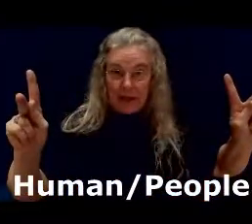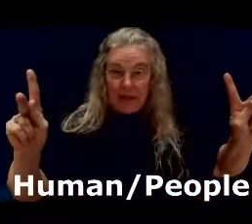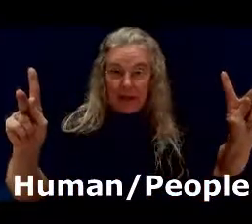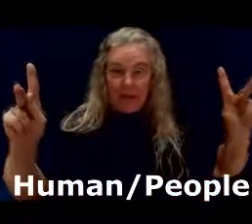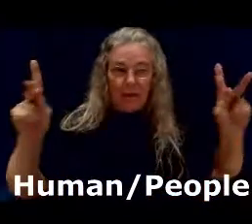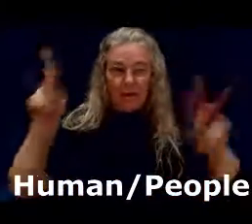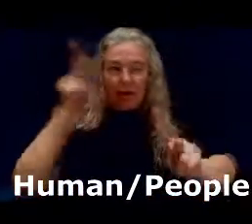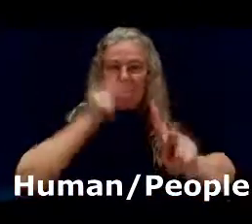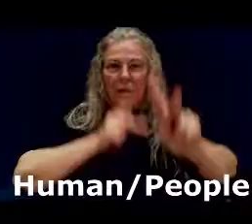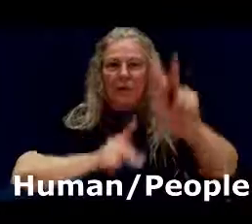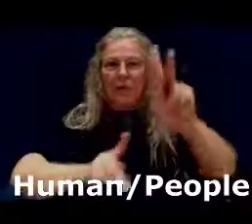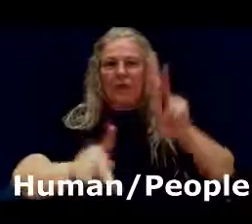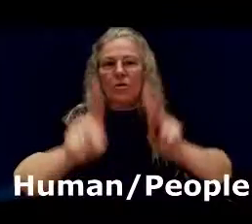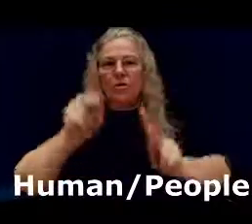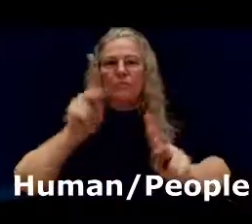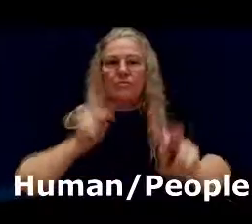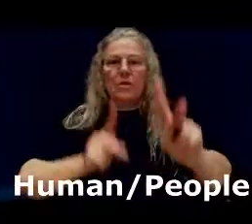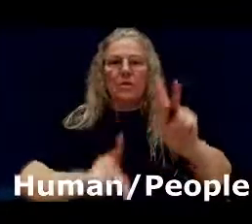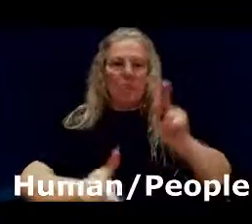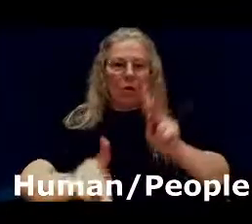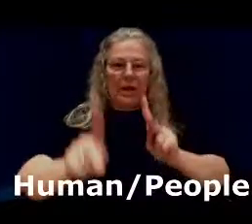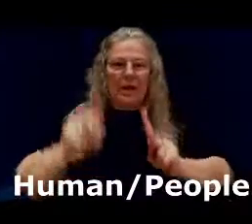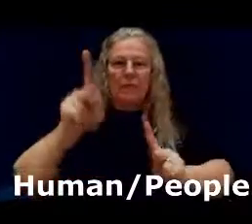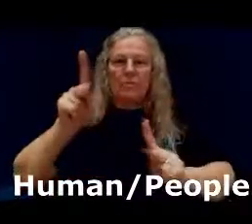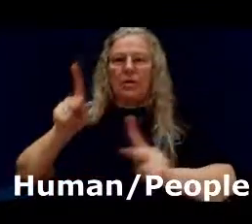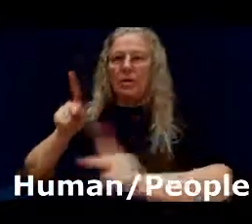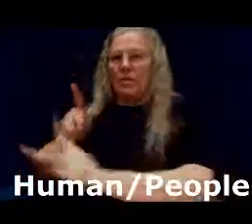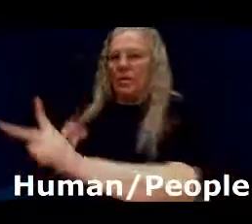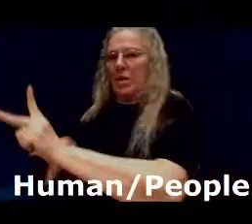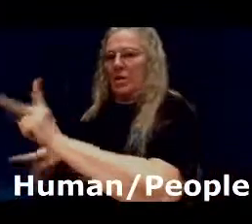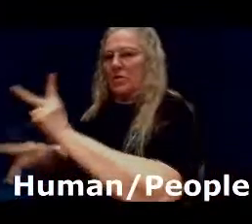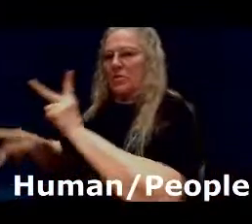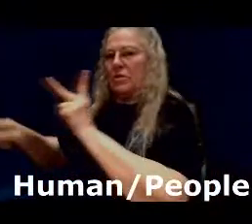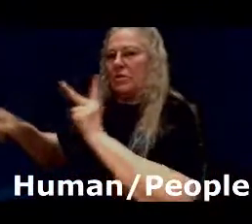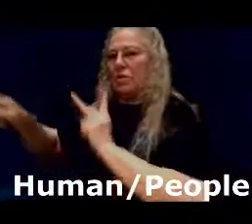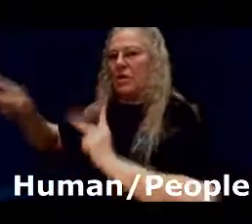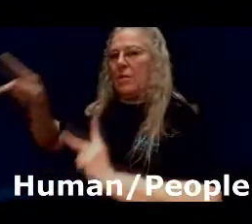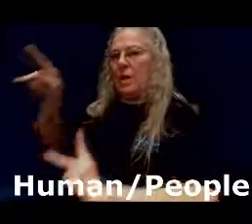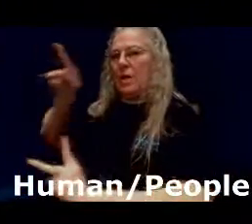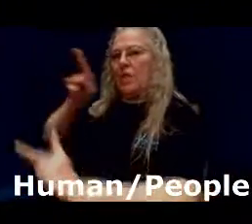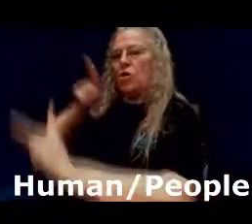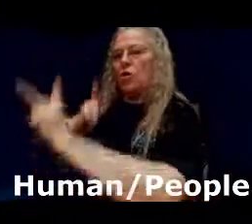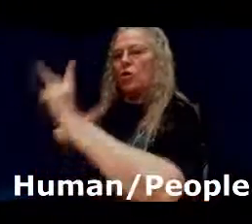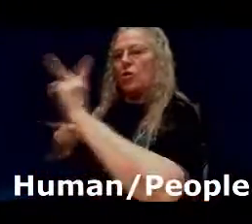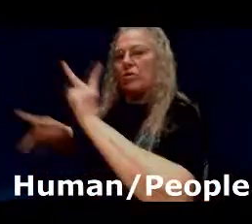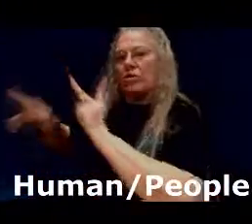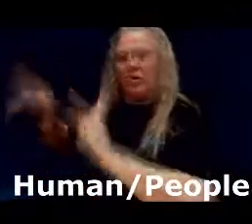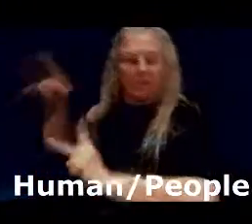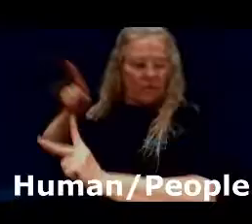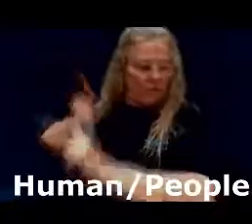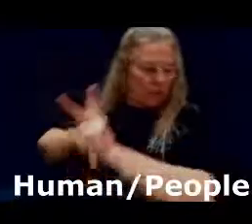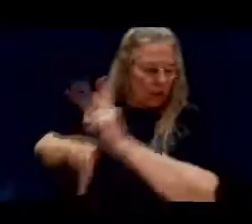P. And you're rolling it so that you're coming in toward yourself.